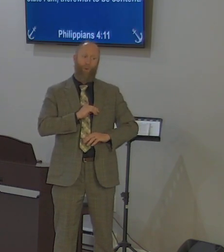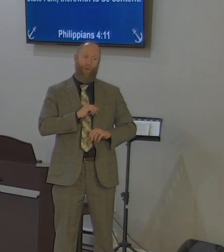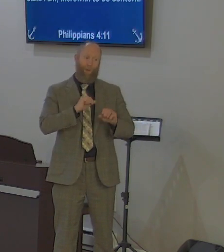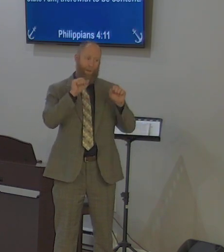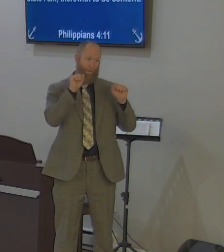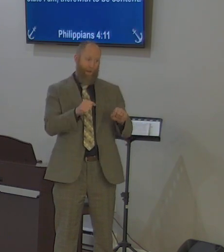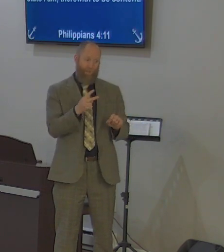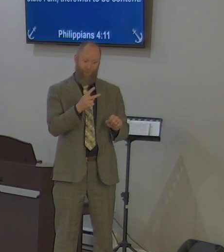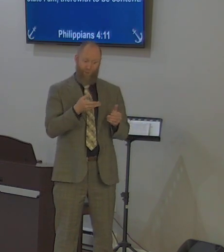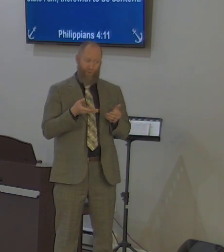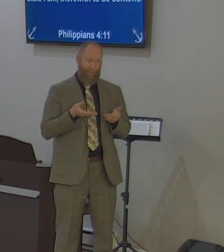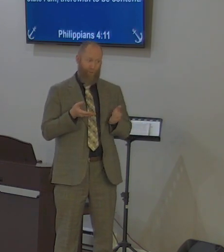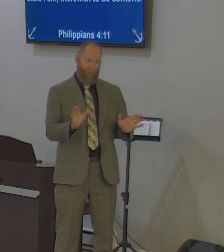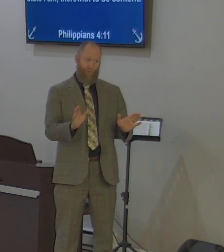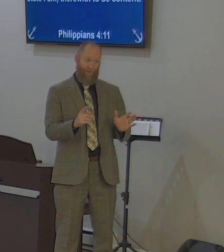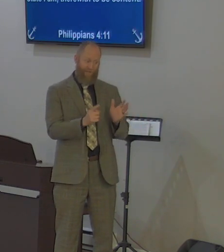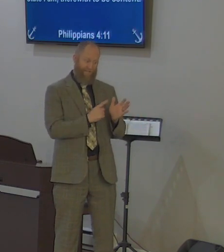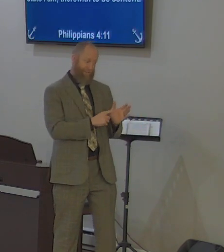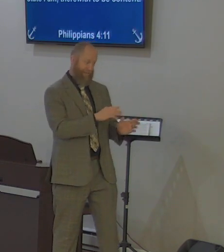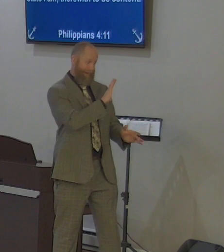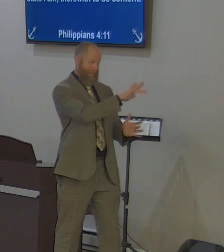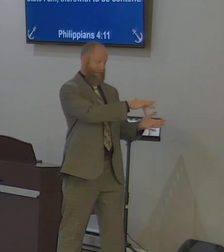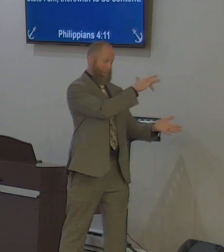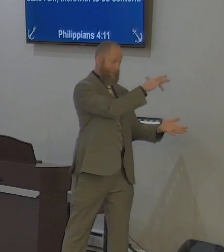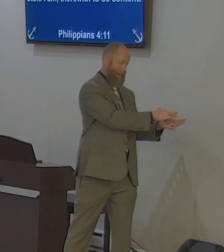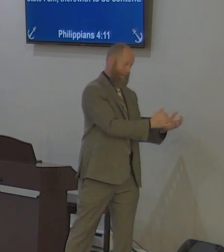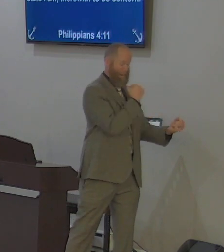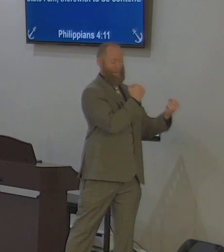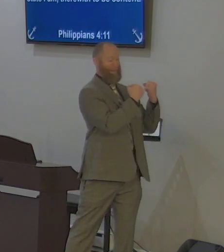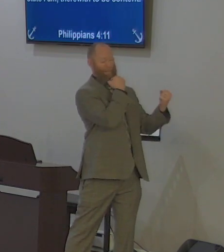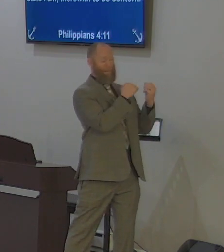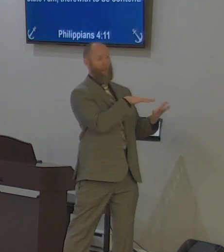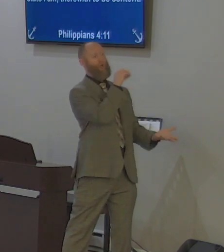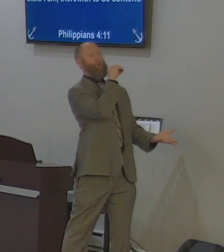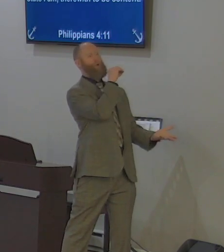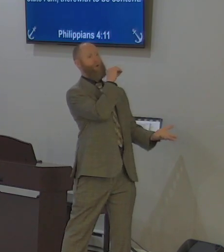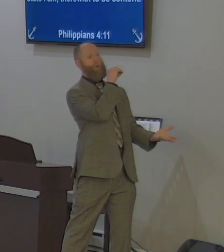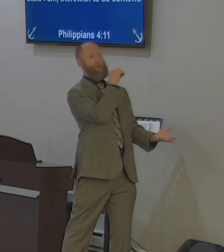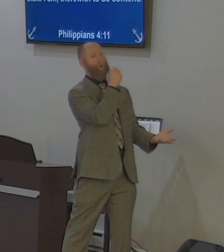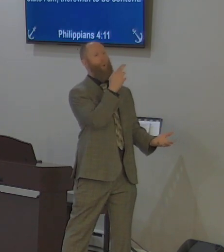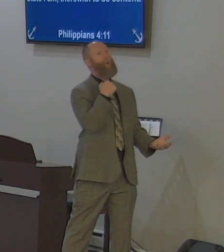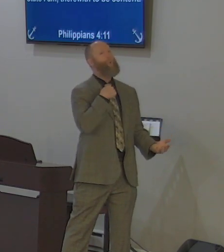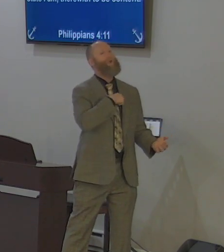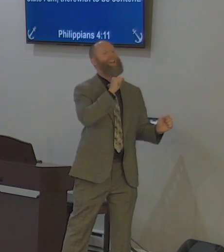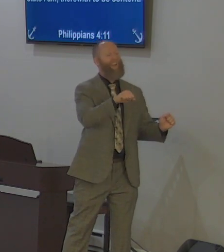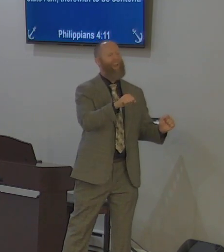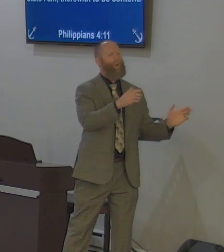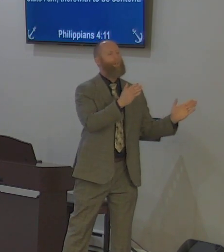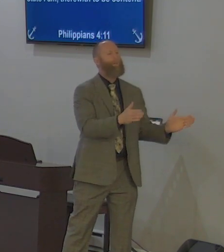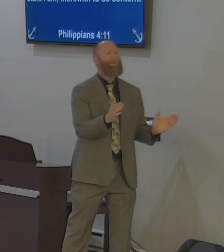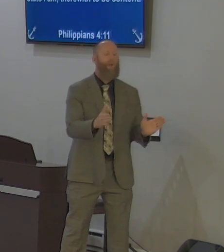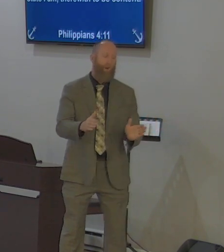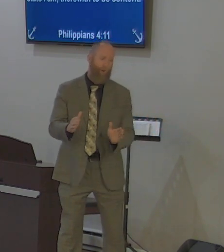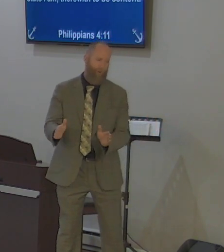things, usually not without some kind of difficulty or injury because of it.